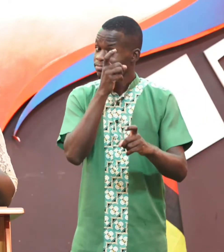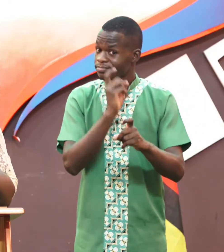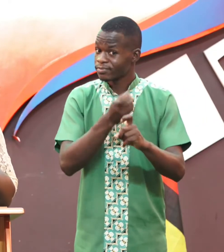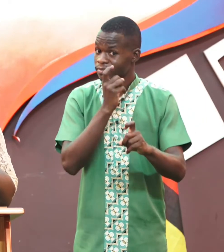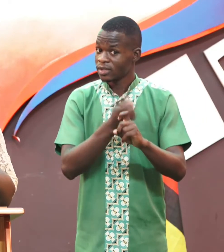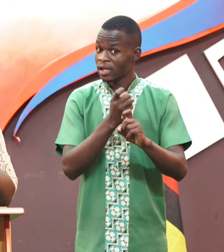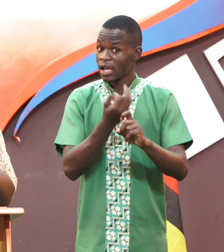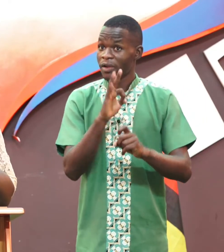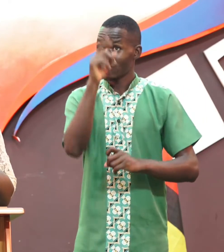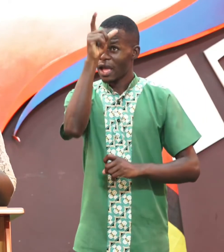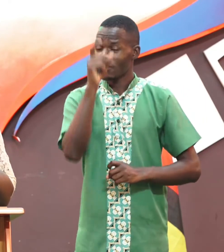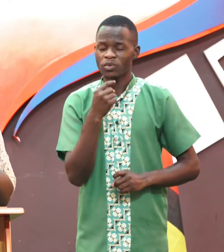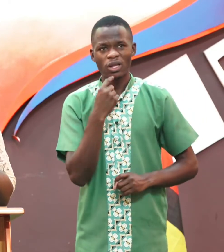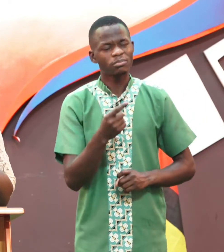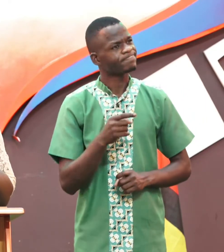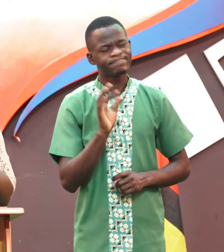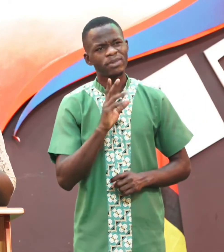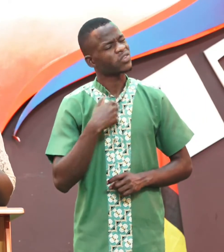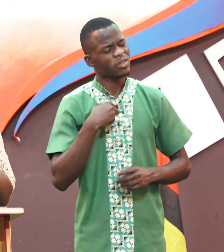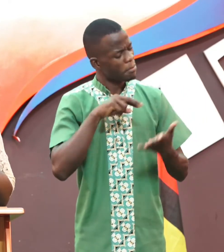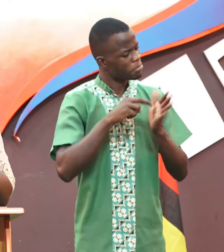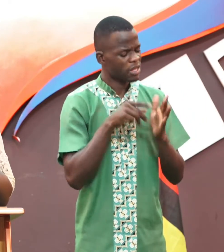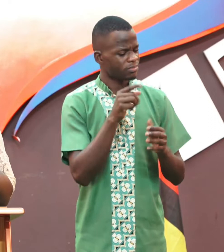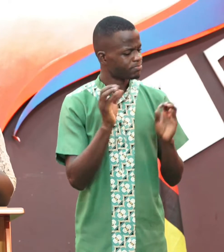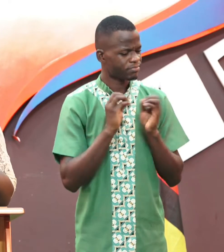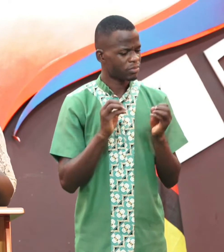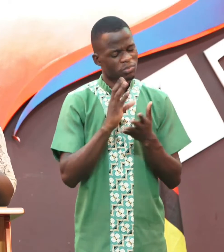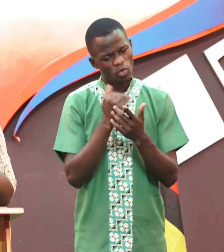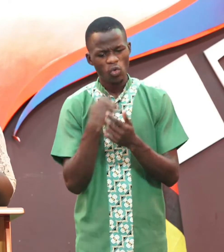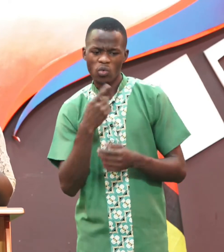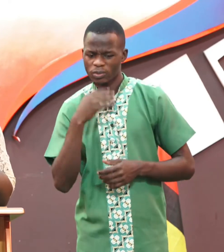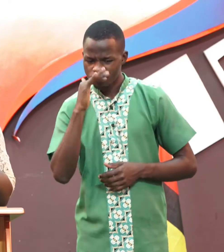ebigambo n'agamba nti kale nali sibitegeeza nali njogera bwogezi.